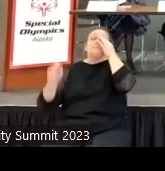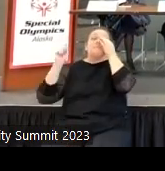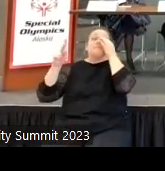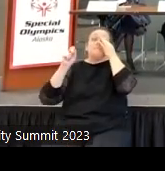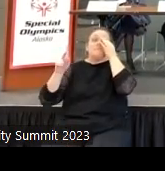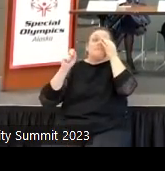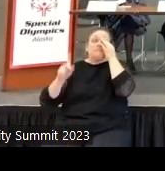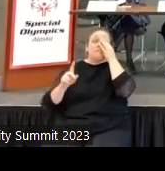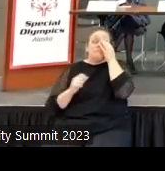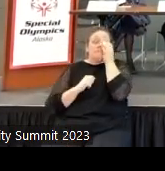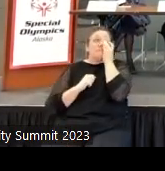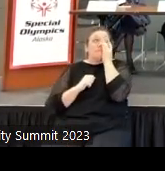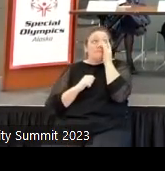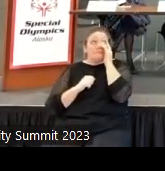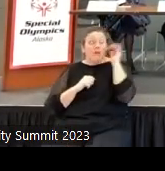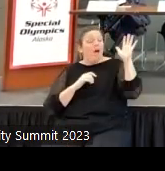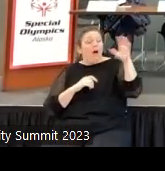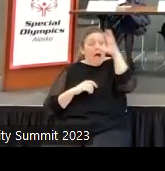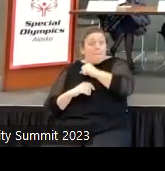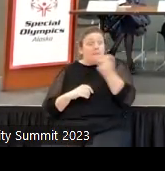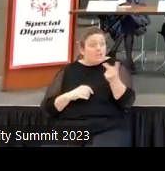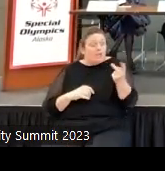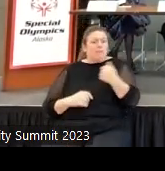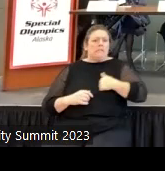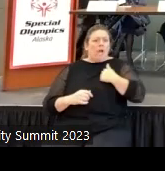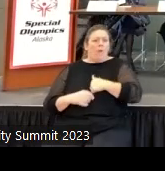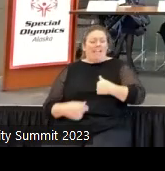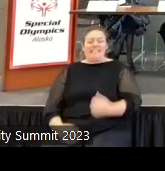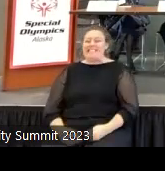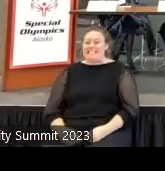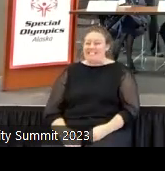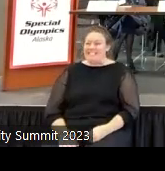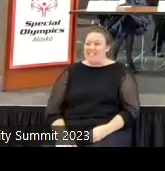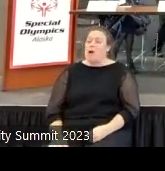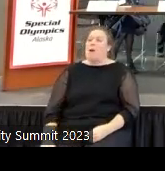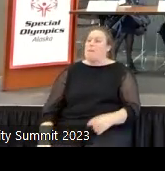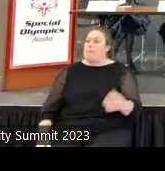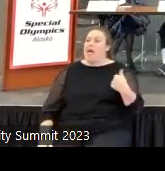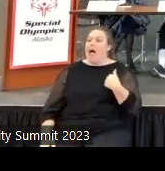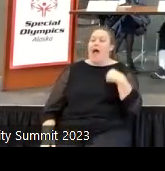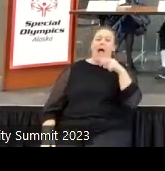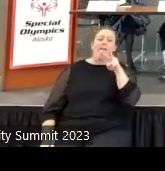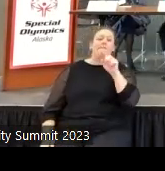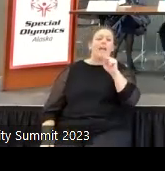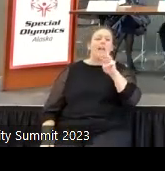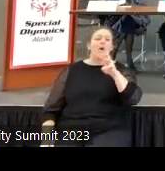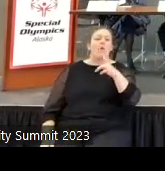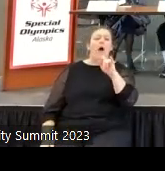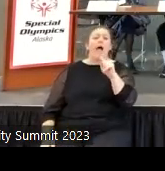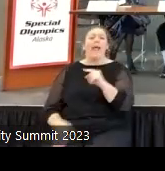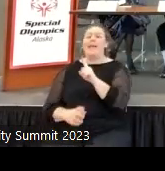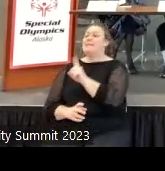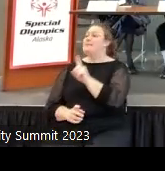that. Oh, I missed you guys. Sorry. As I'm playing Vanna White back here, passing the mic, I don't have my pen